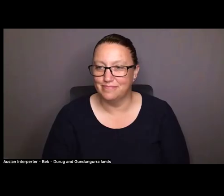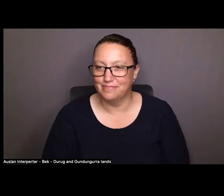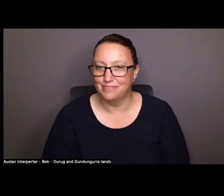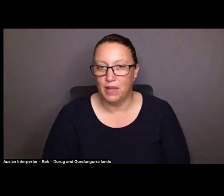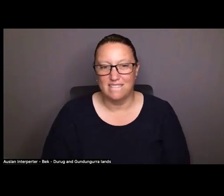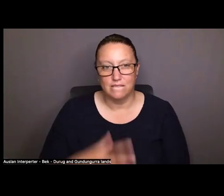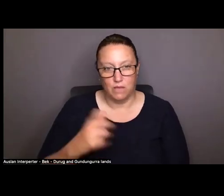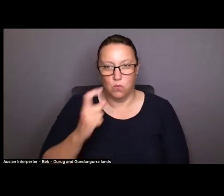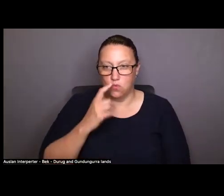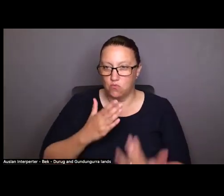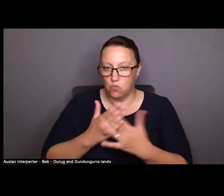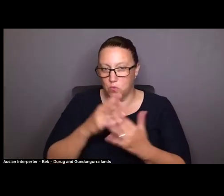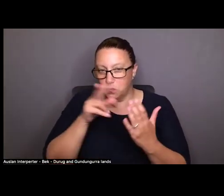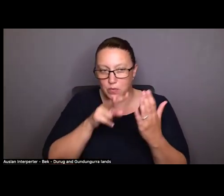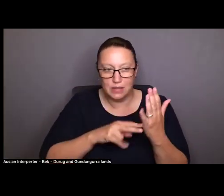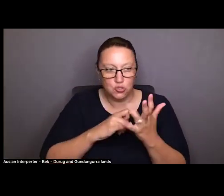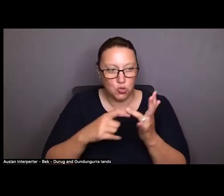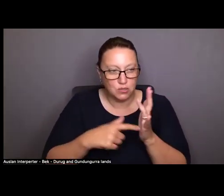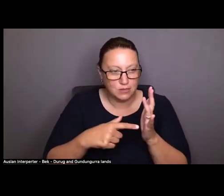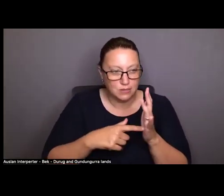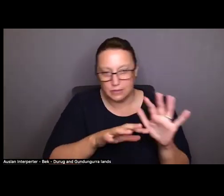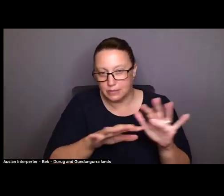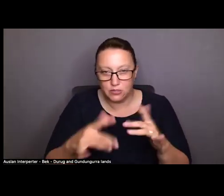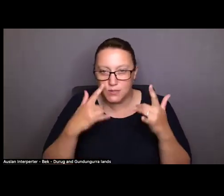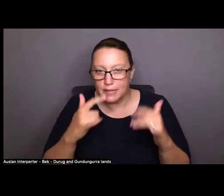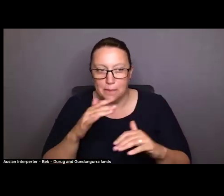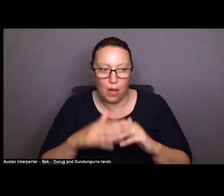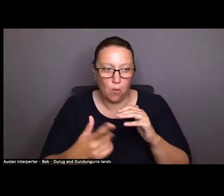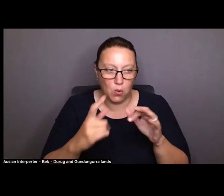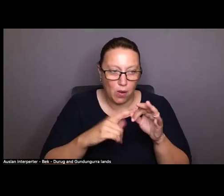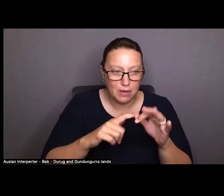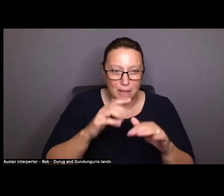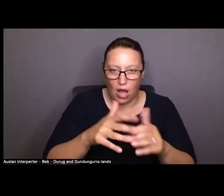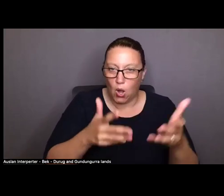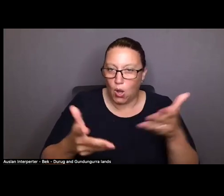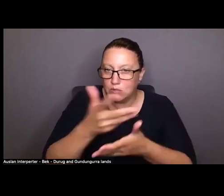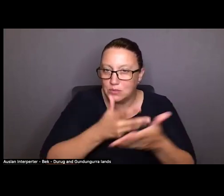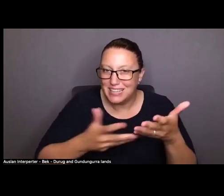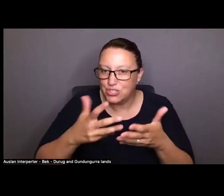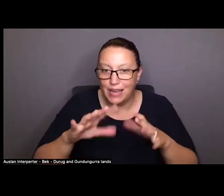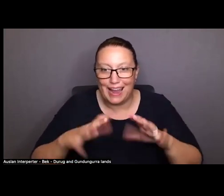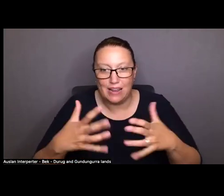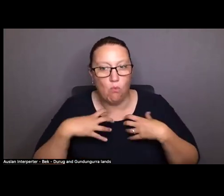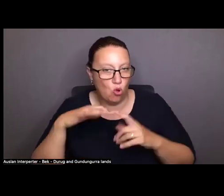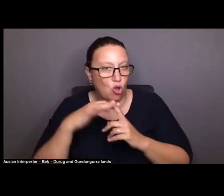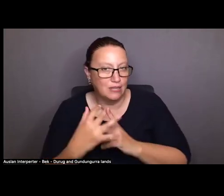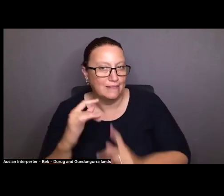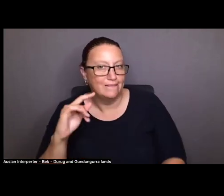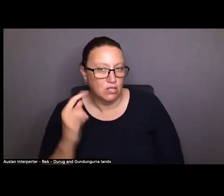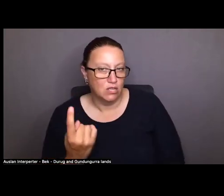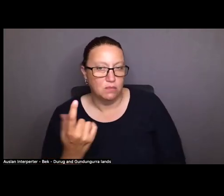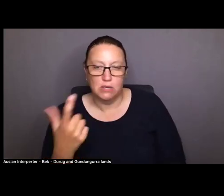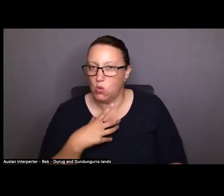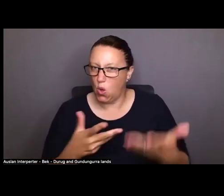We're just going through a chat here. Scott's chatting in terms of a question around evidence of consultation. We're just asking in what context that